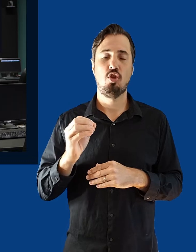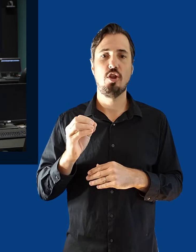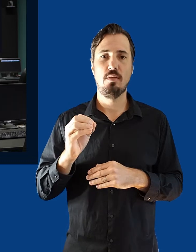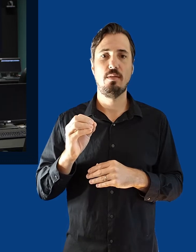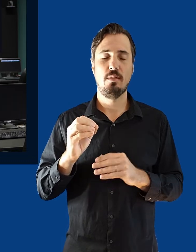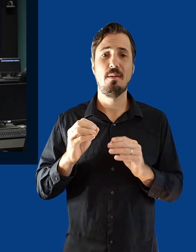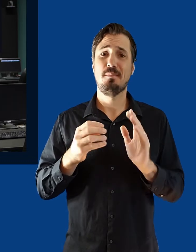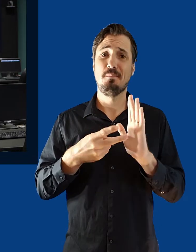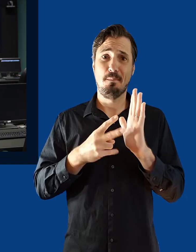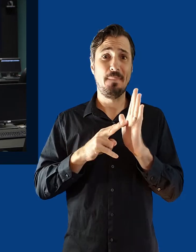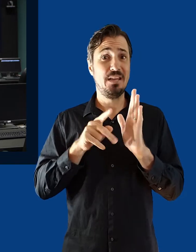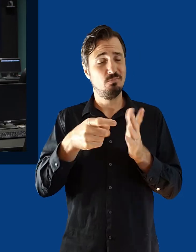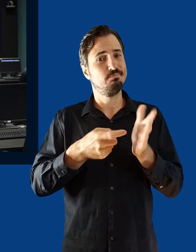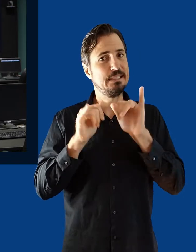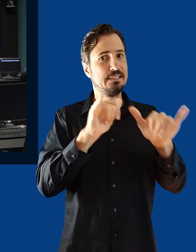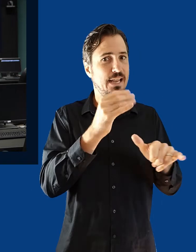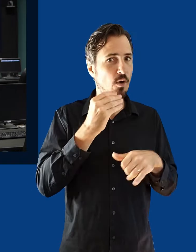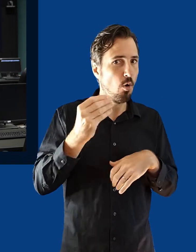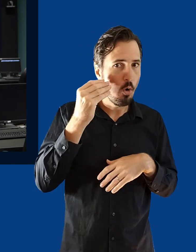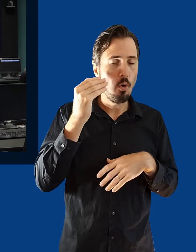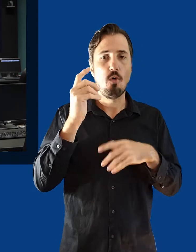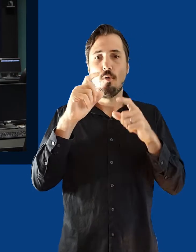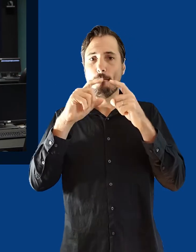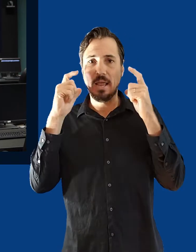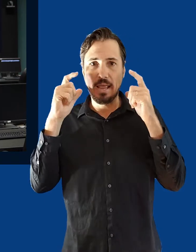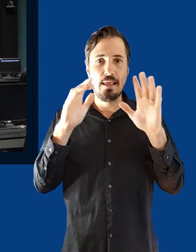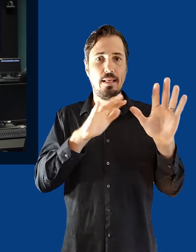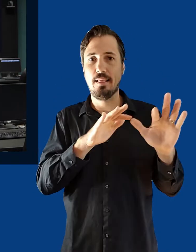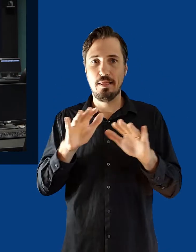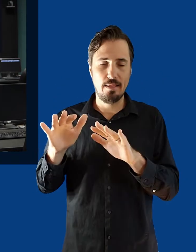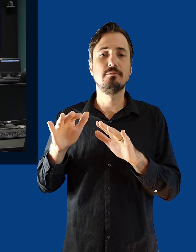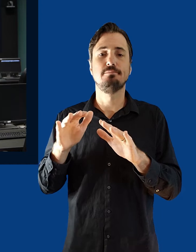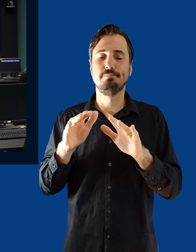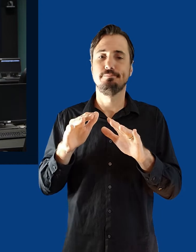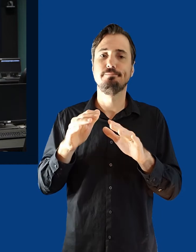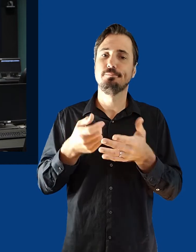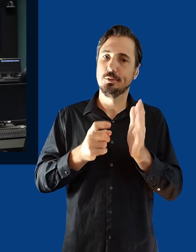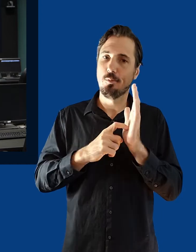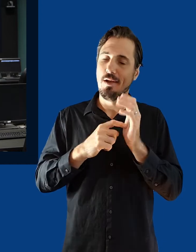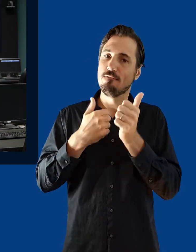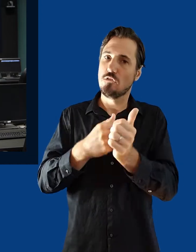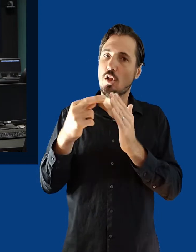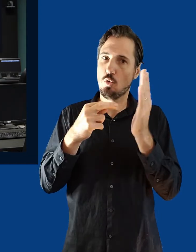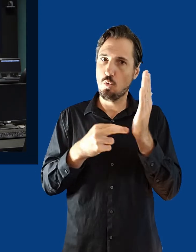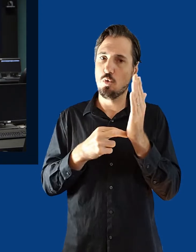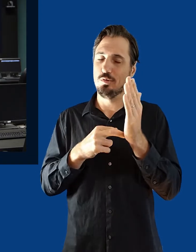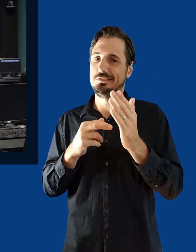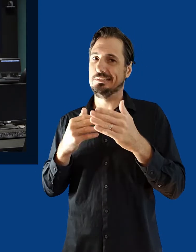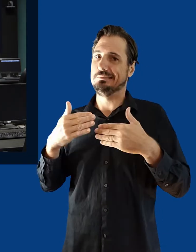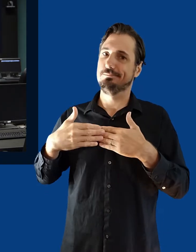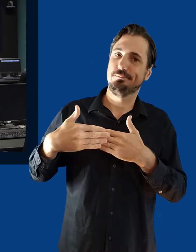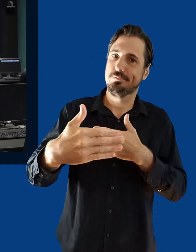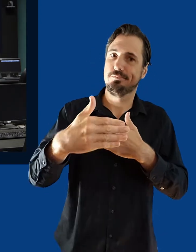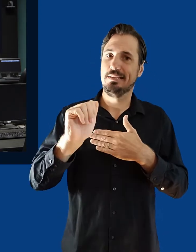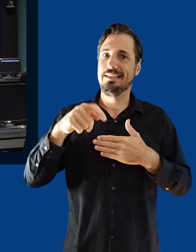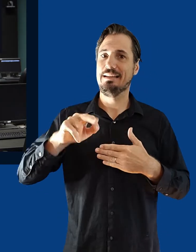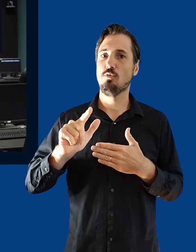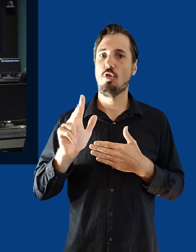is confirmed. We would encourage everyone to read the governor's 5th emergency proclamation by going to